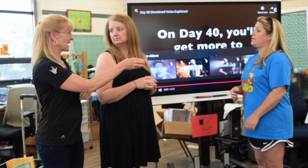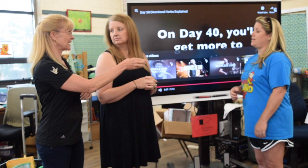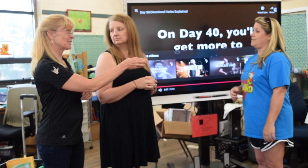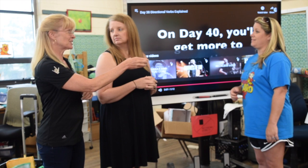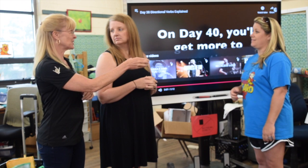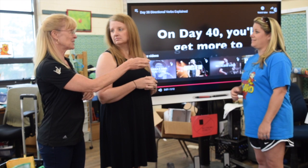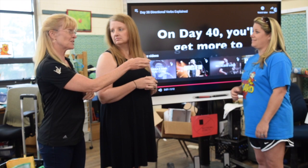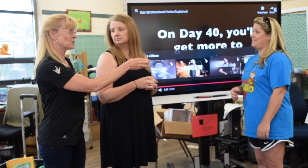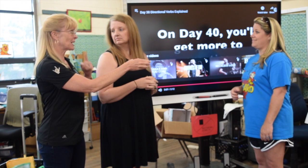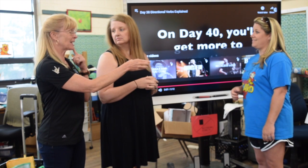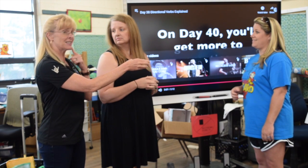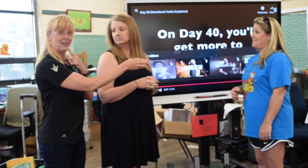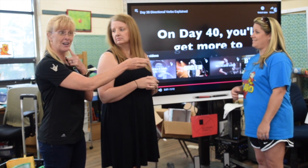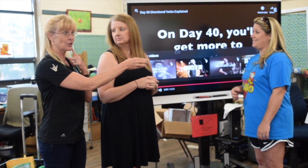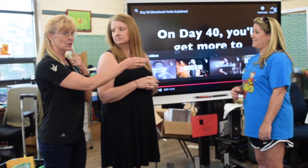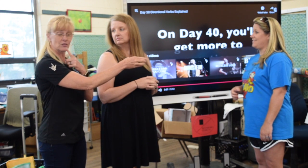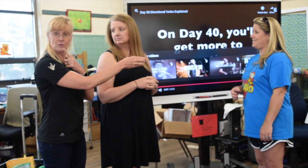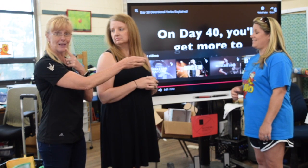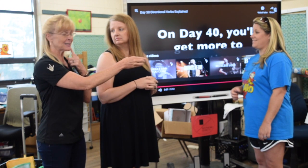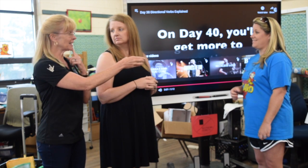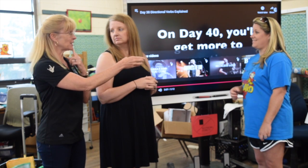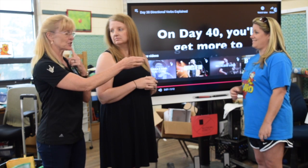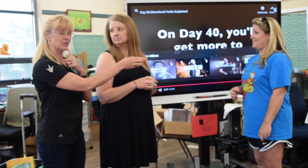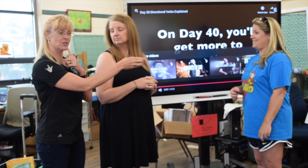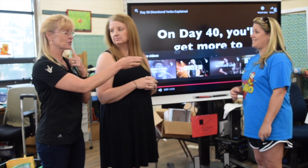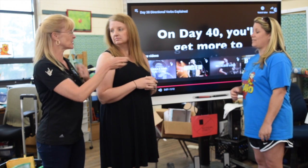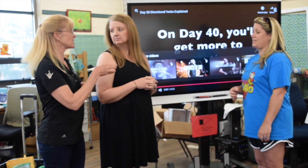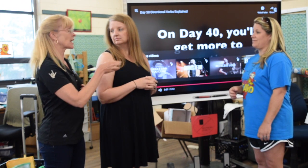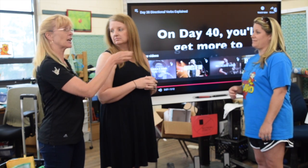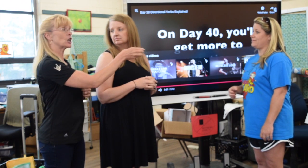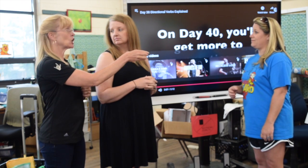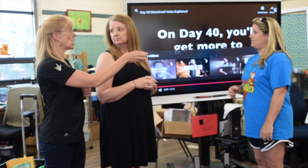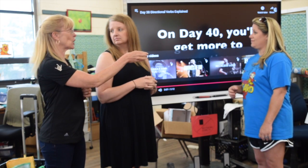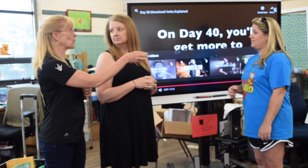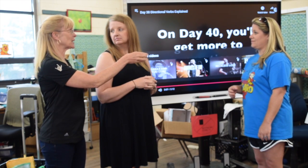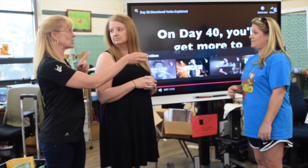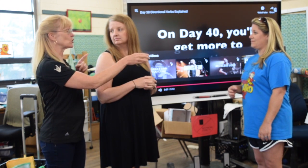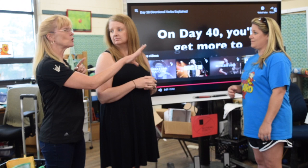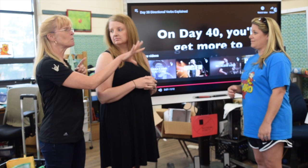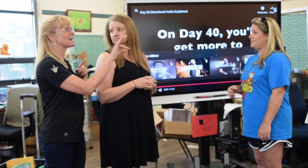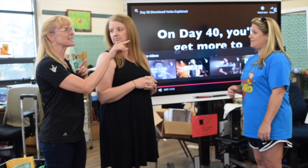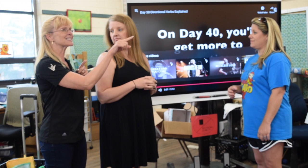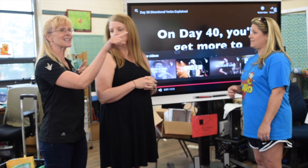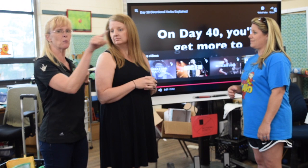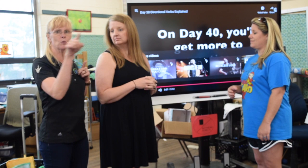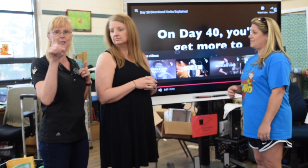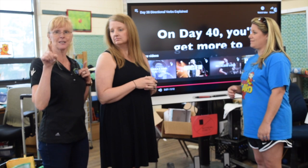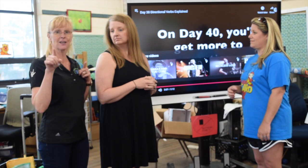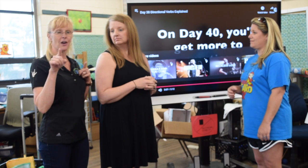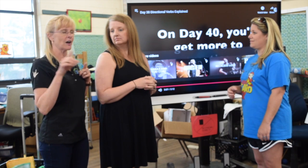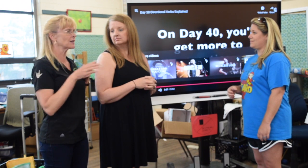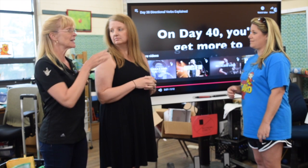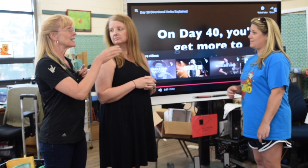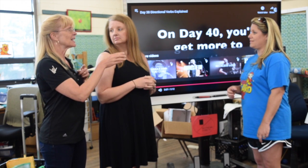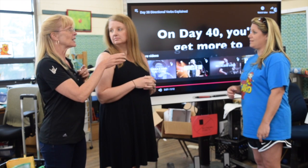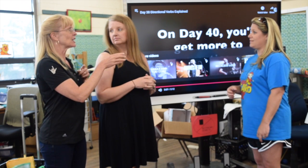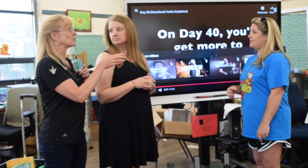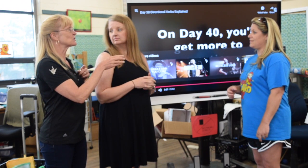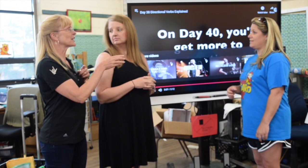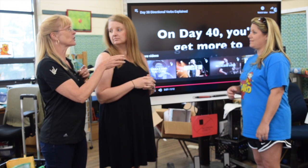giving it to you. Head nod, you're gonna learn about negation. She's gonna say no, and then you pick someone in the crowd, and you tell her who